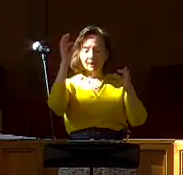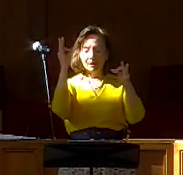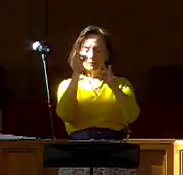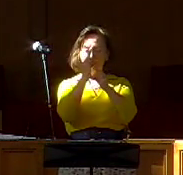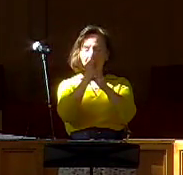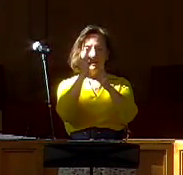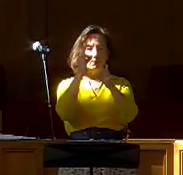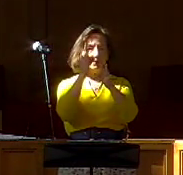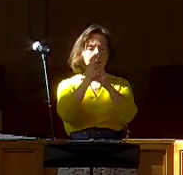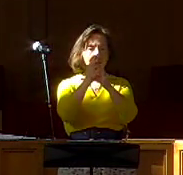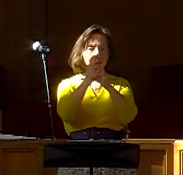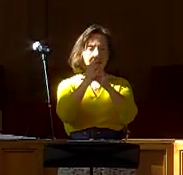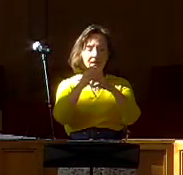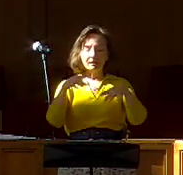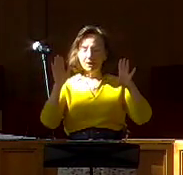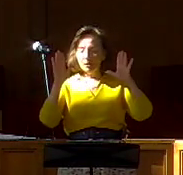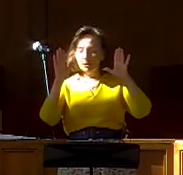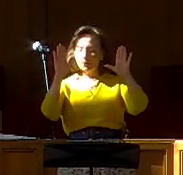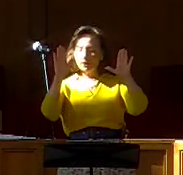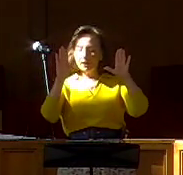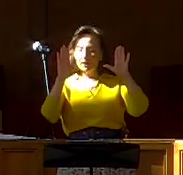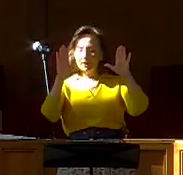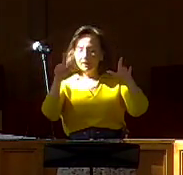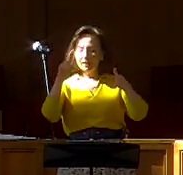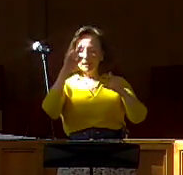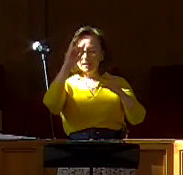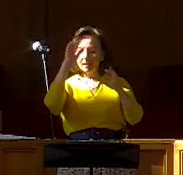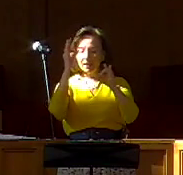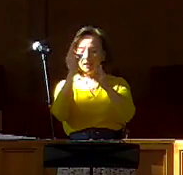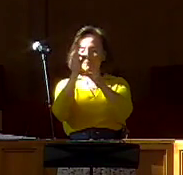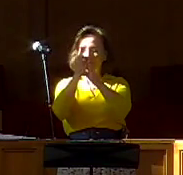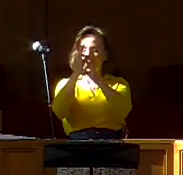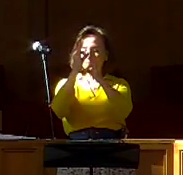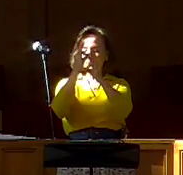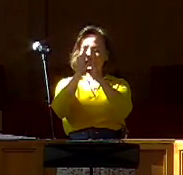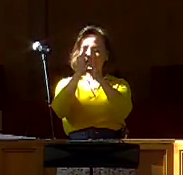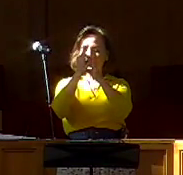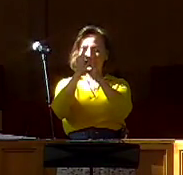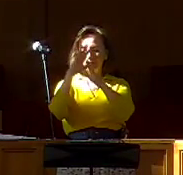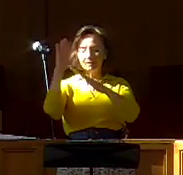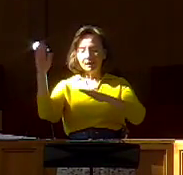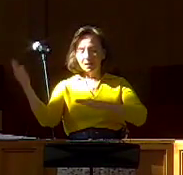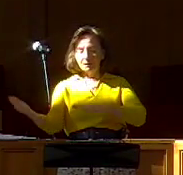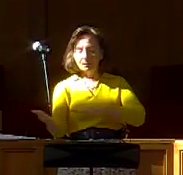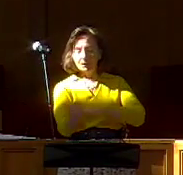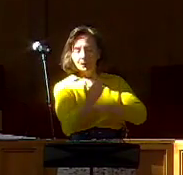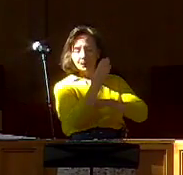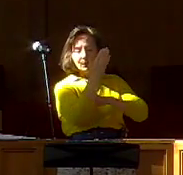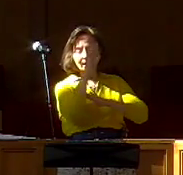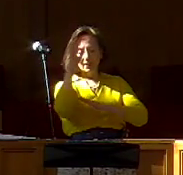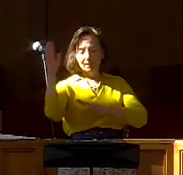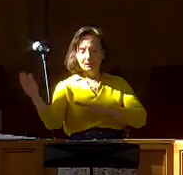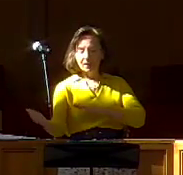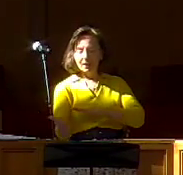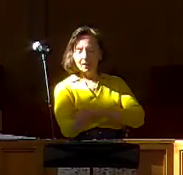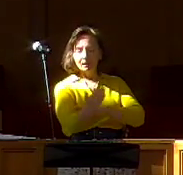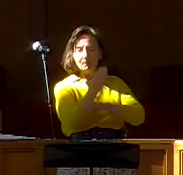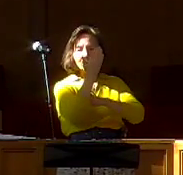is Thy faithfulness, great is Thy faithfulness.